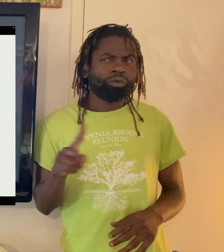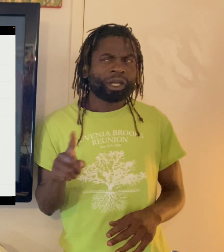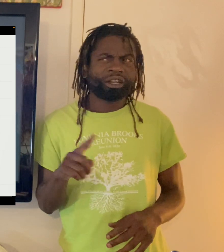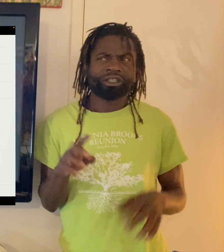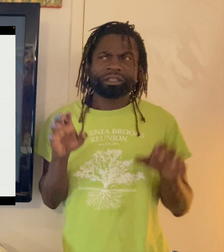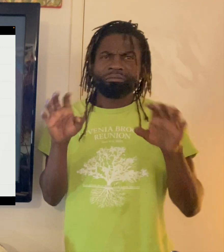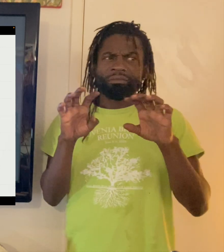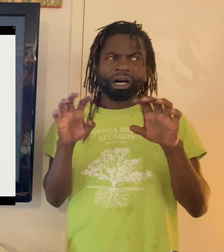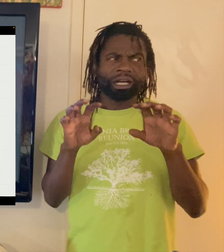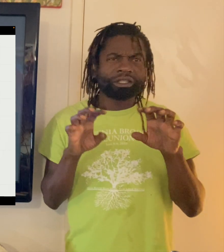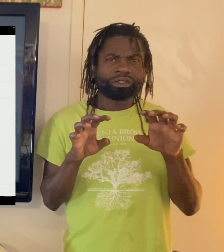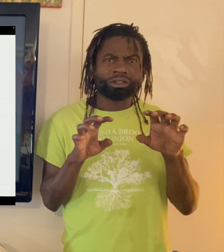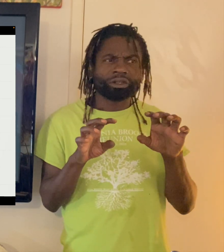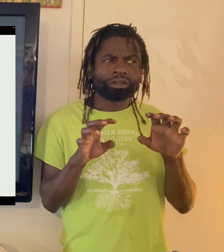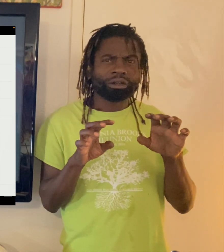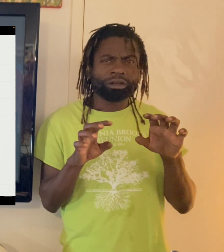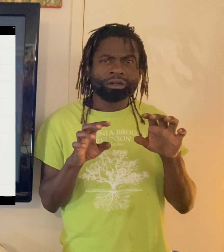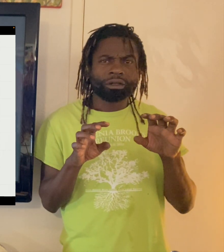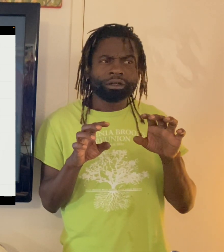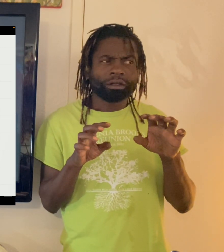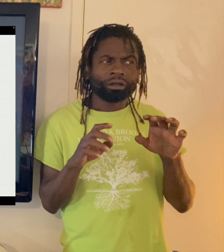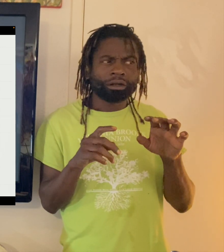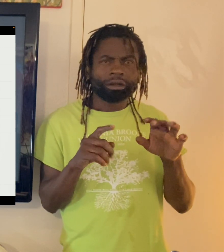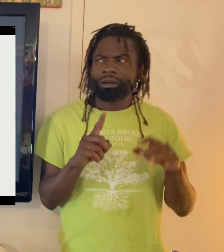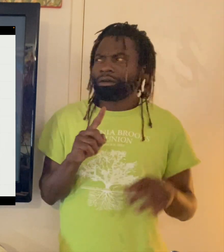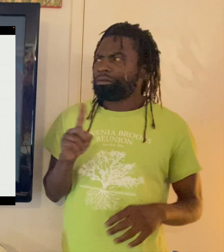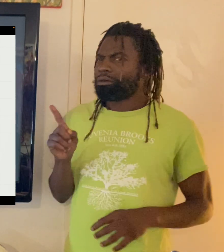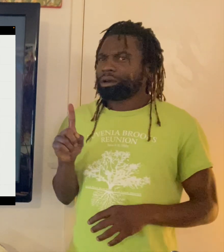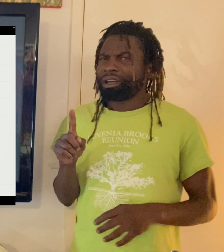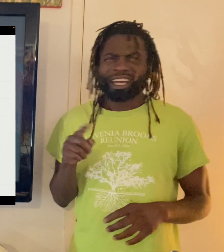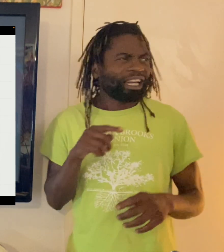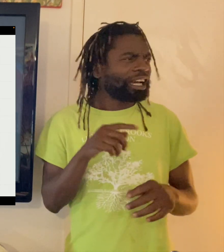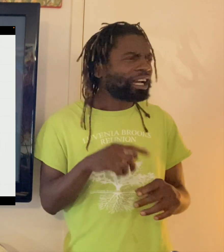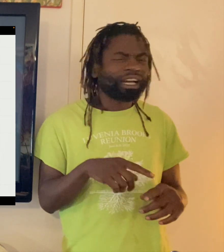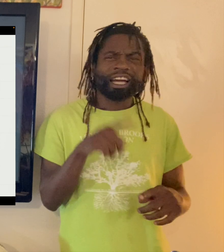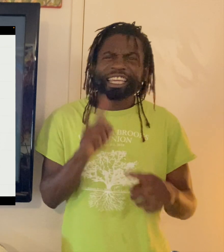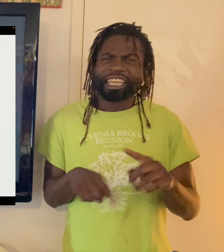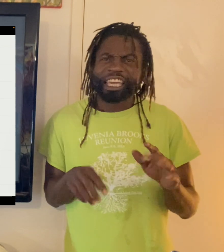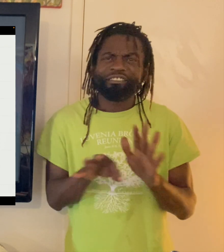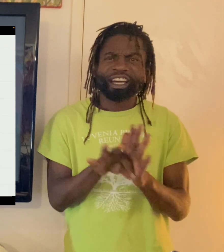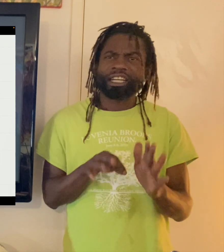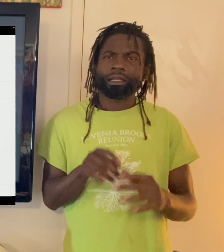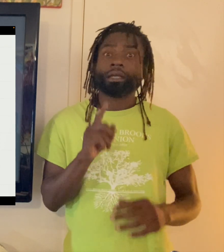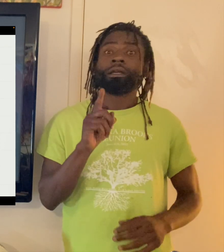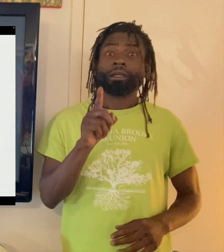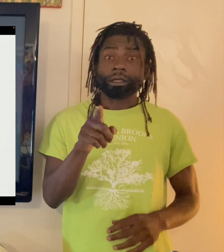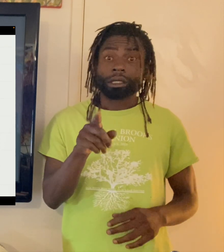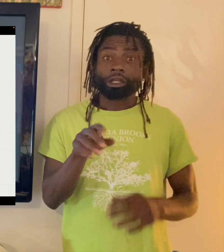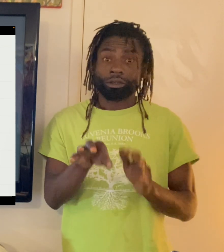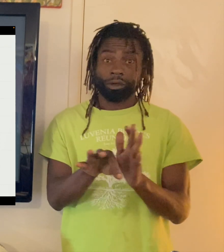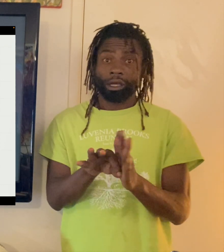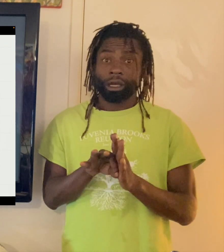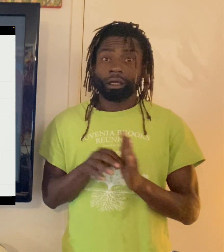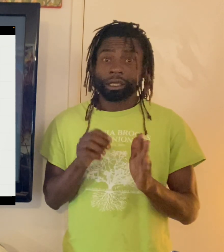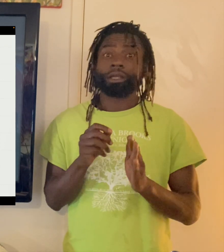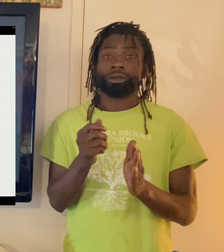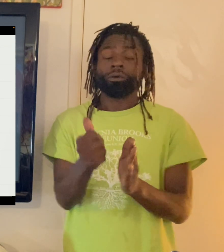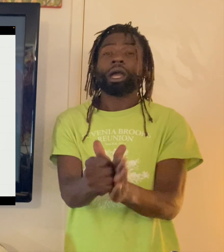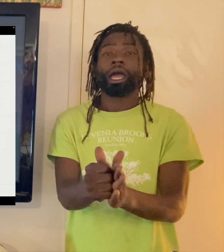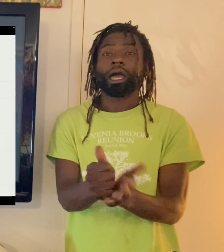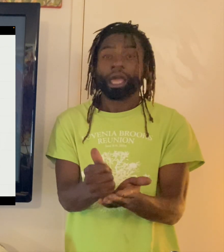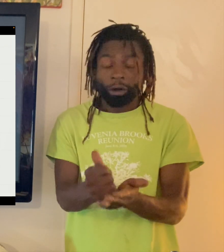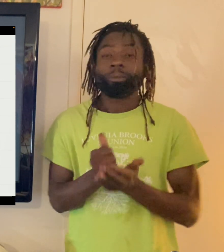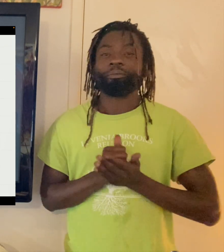this video. Oh, monster! But I can't find it, and I might need help locating